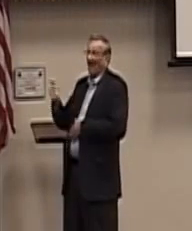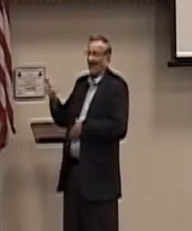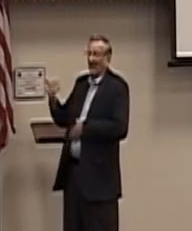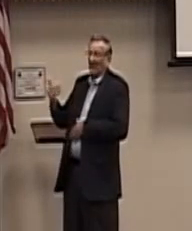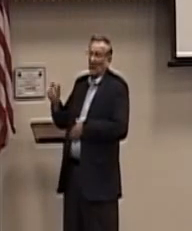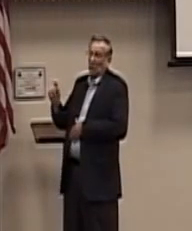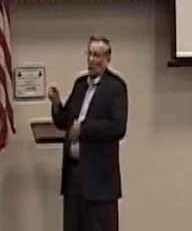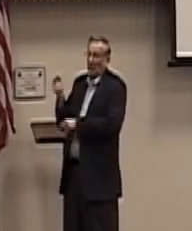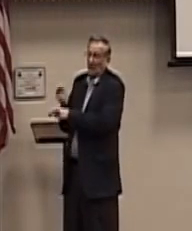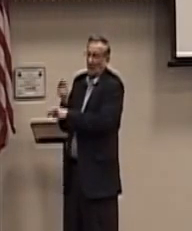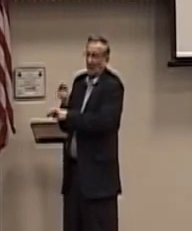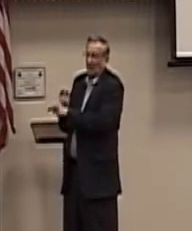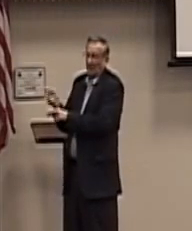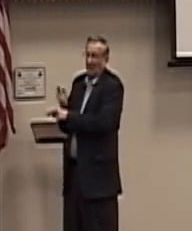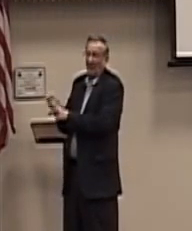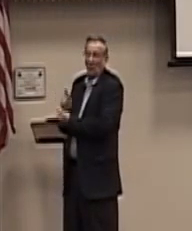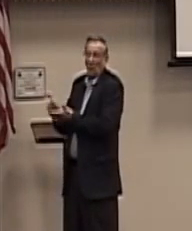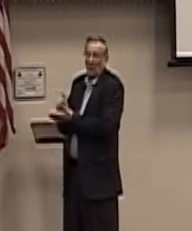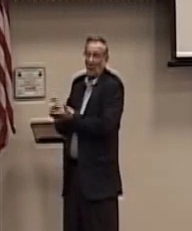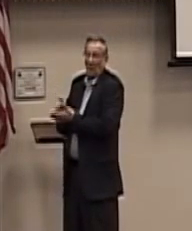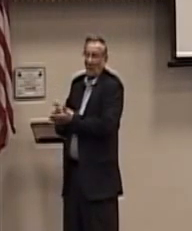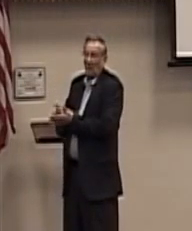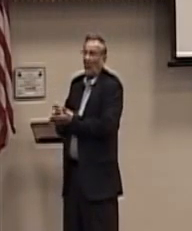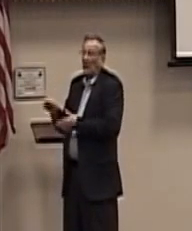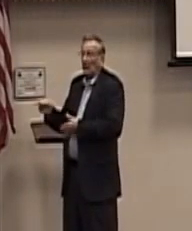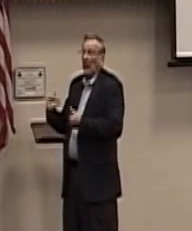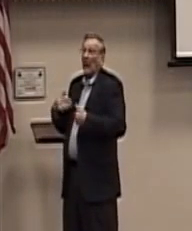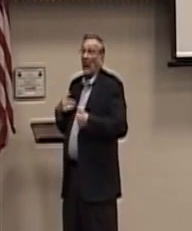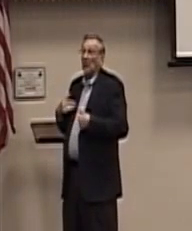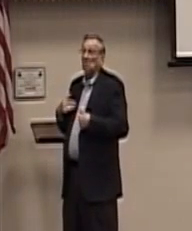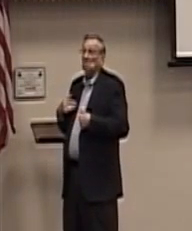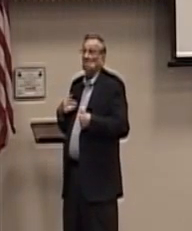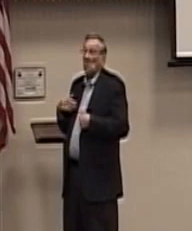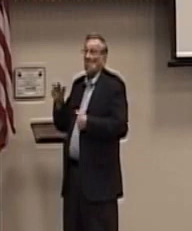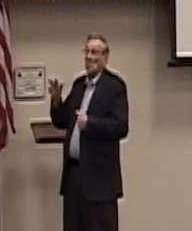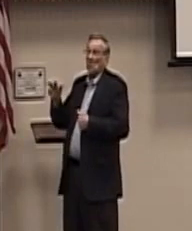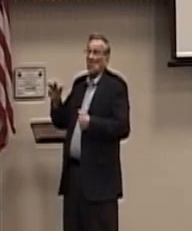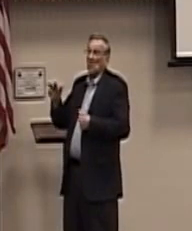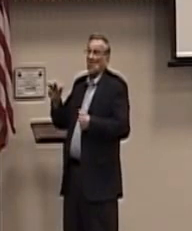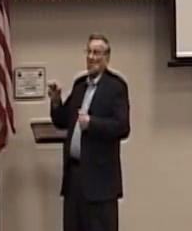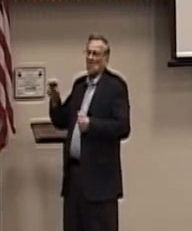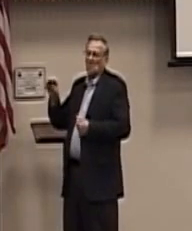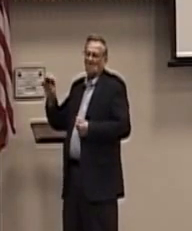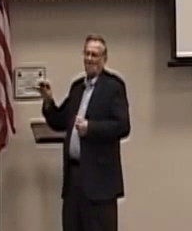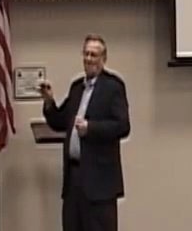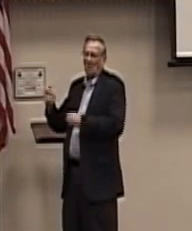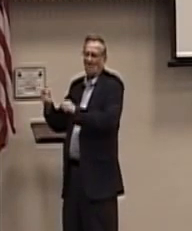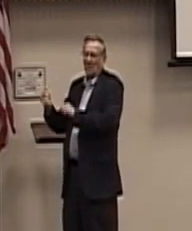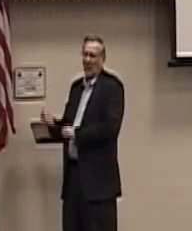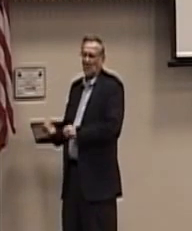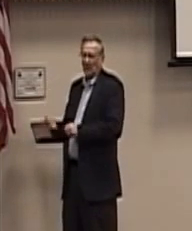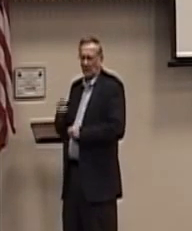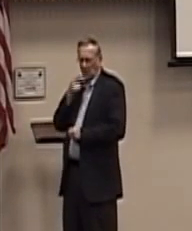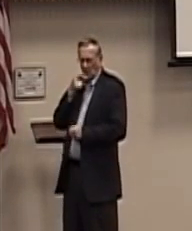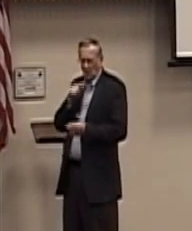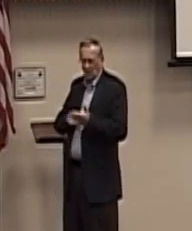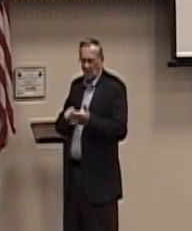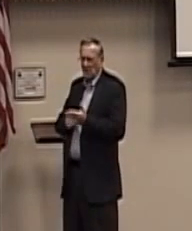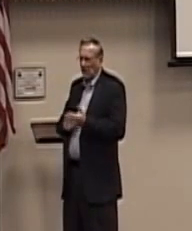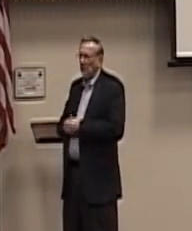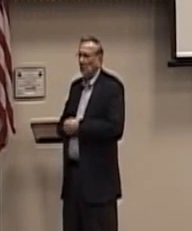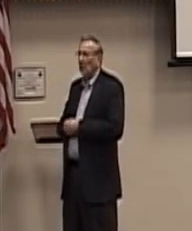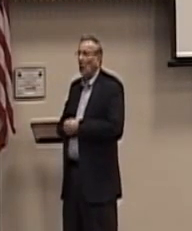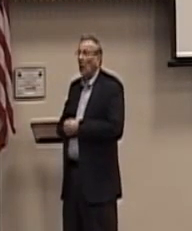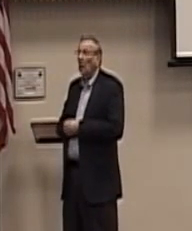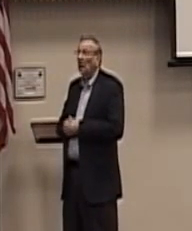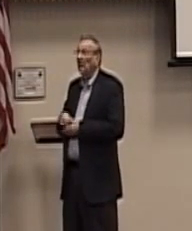to 20 regular people at this point. And he's had 3 or 4 baptisms. I'd have to look back and check.